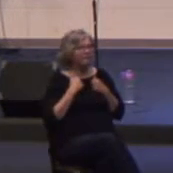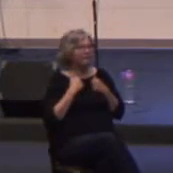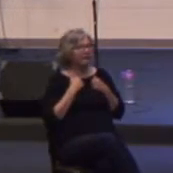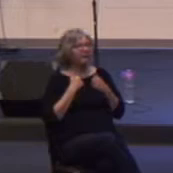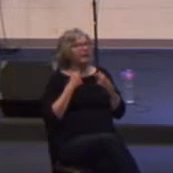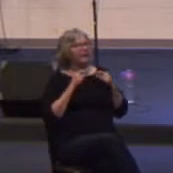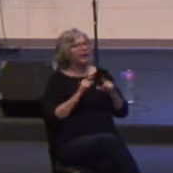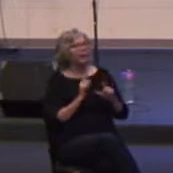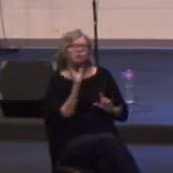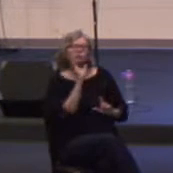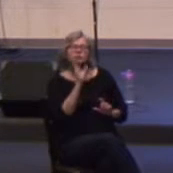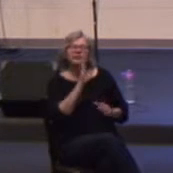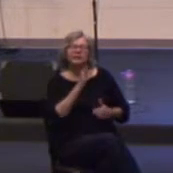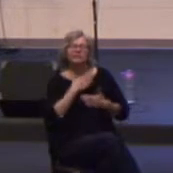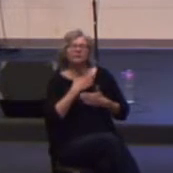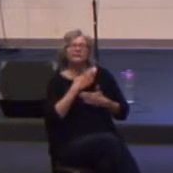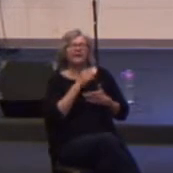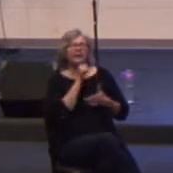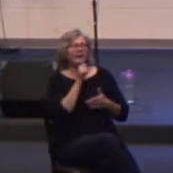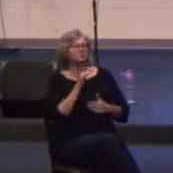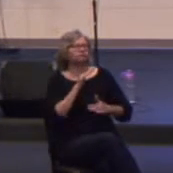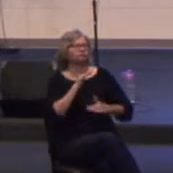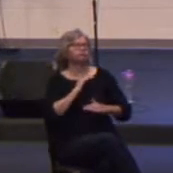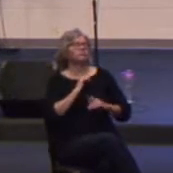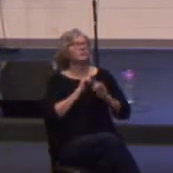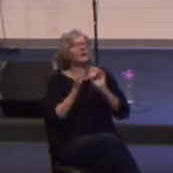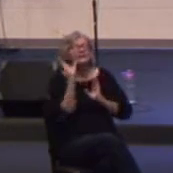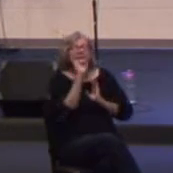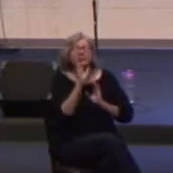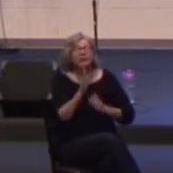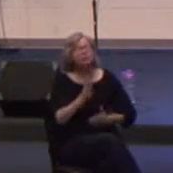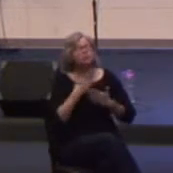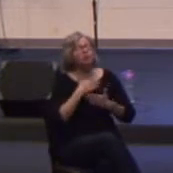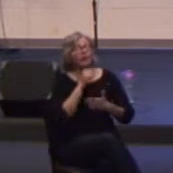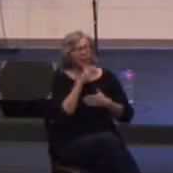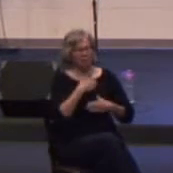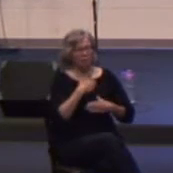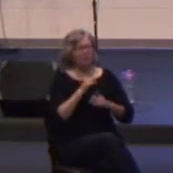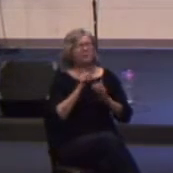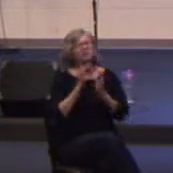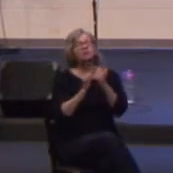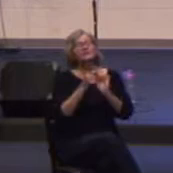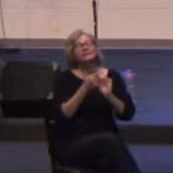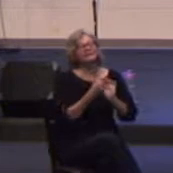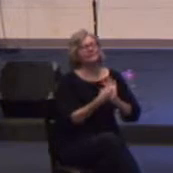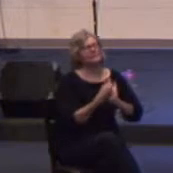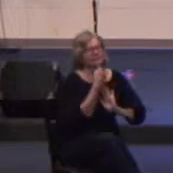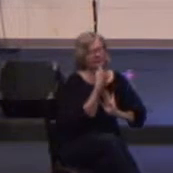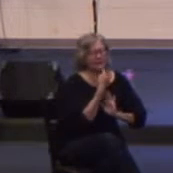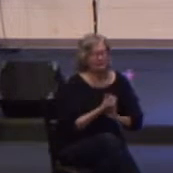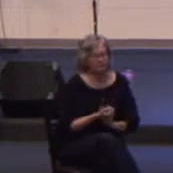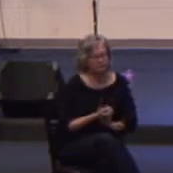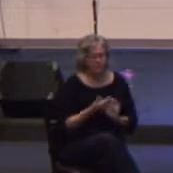contentment instead of giving in to dissatisfaction, seeking joy instead of being a grumbler. Here's what Jesus said. He said, out of the overflow of the